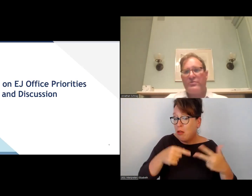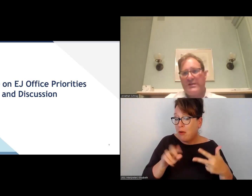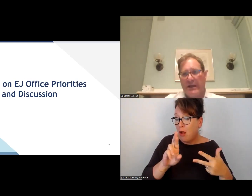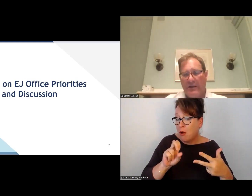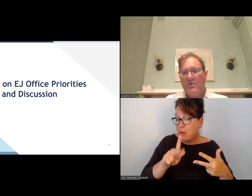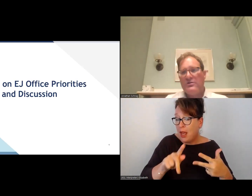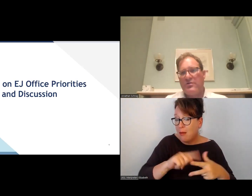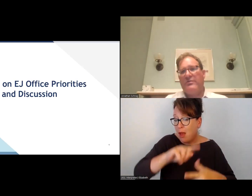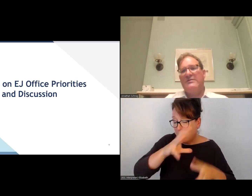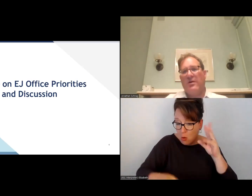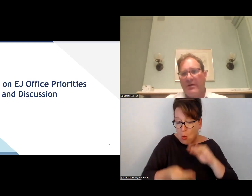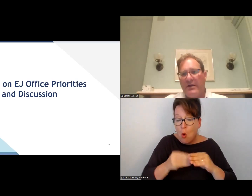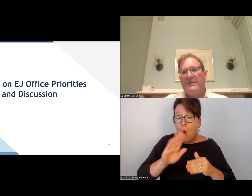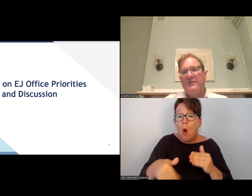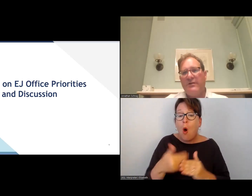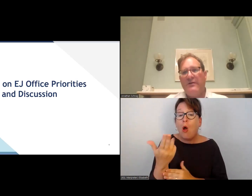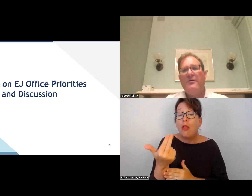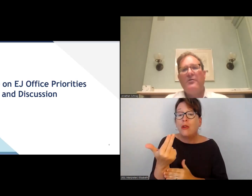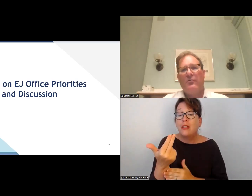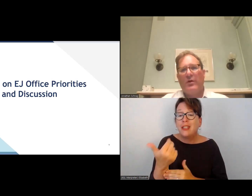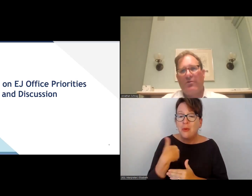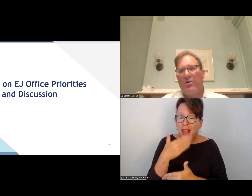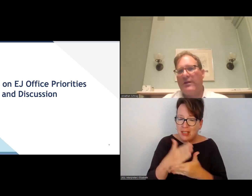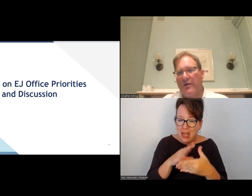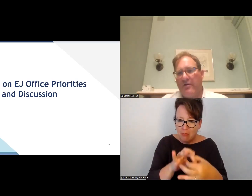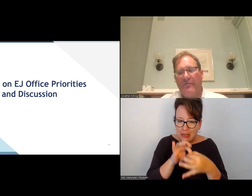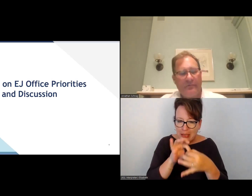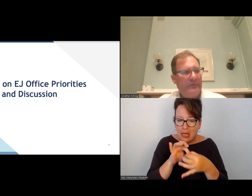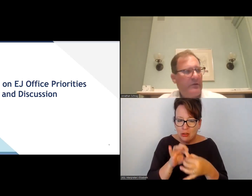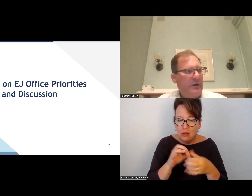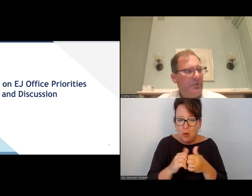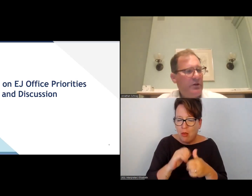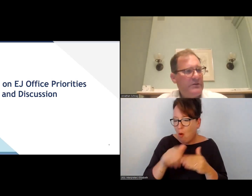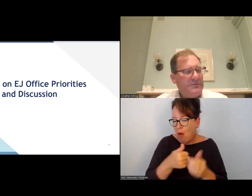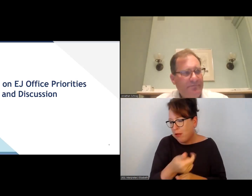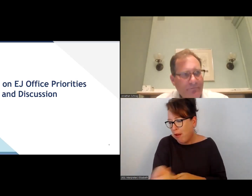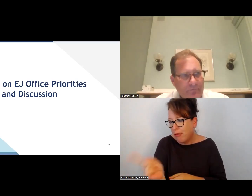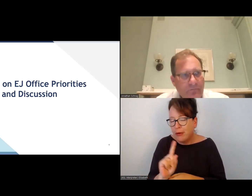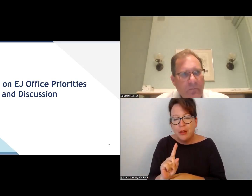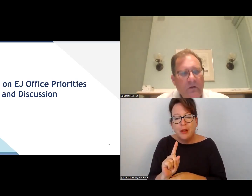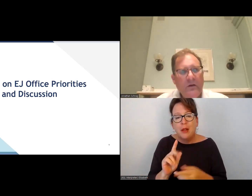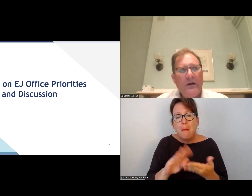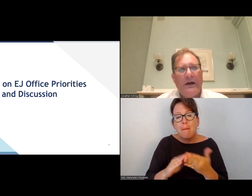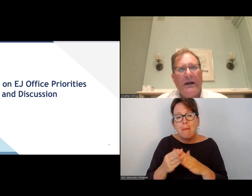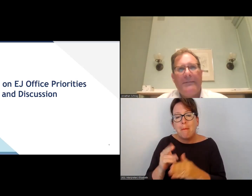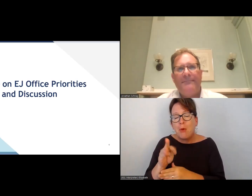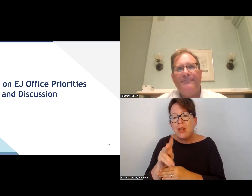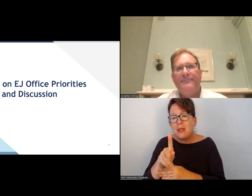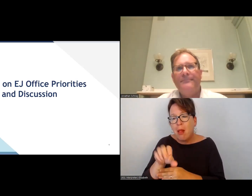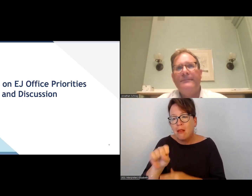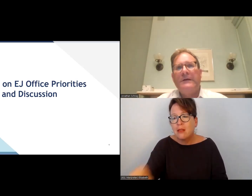all 13. So there is some connectivity with all of the other munis.